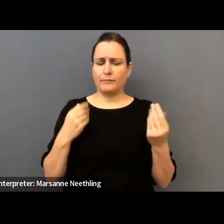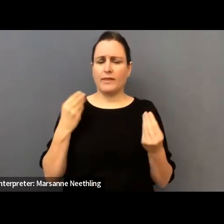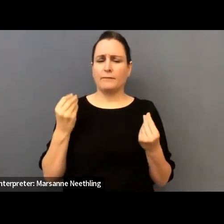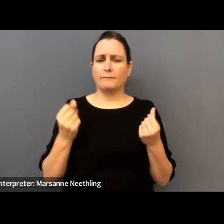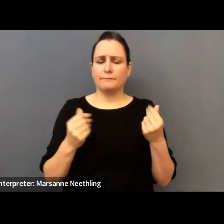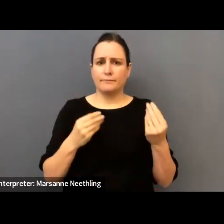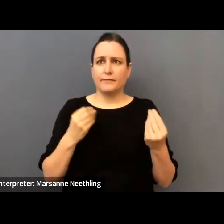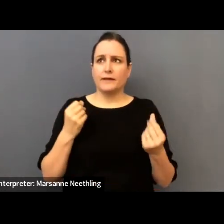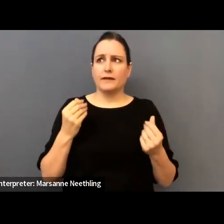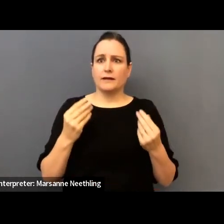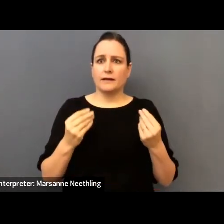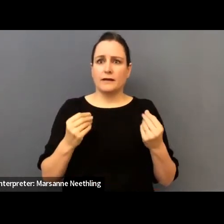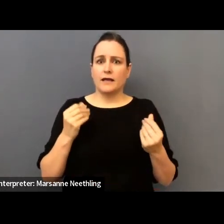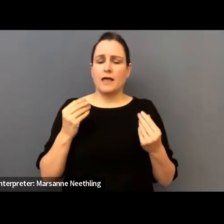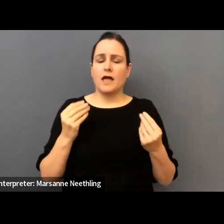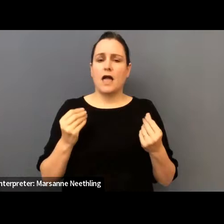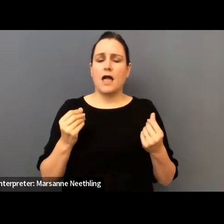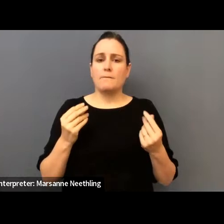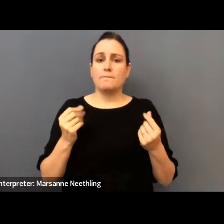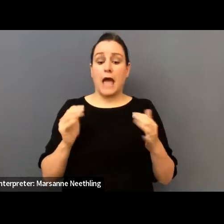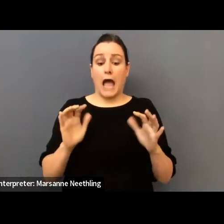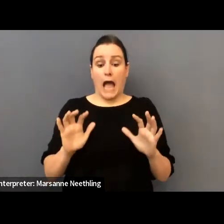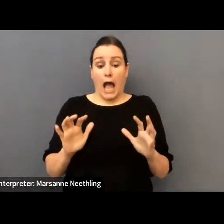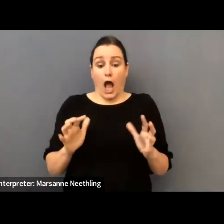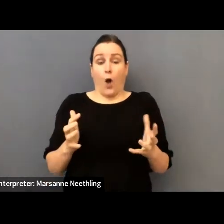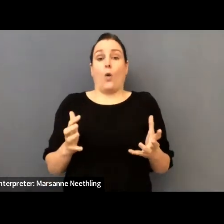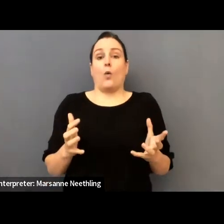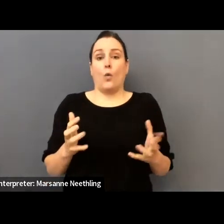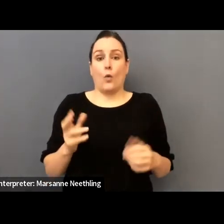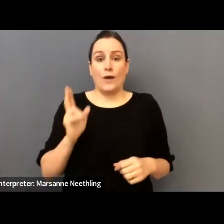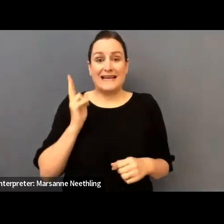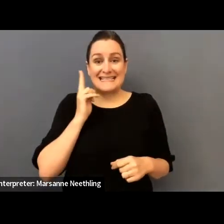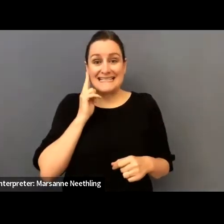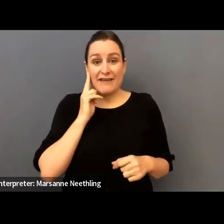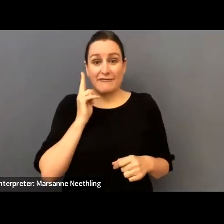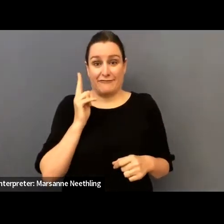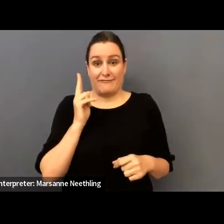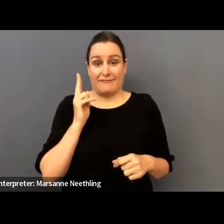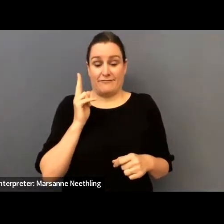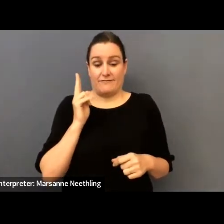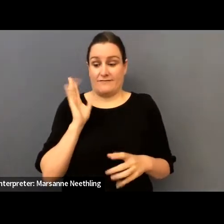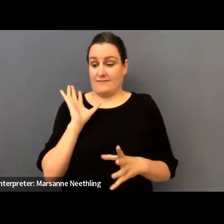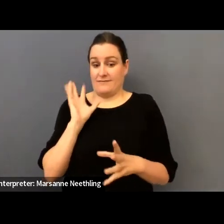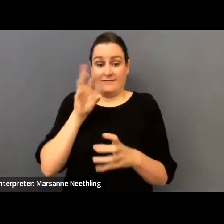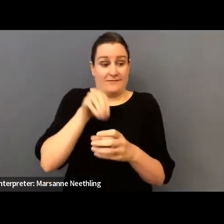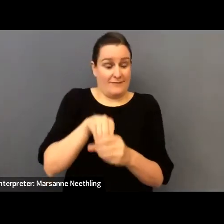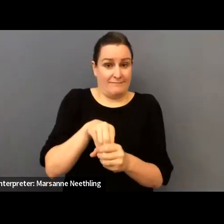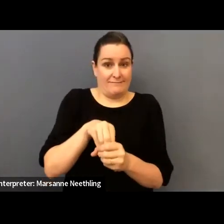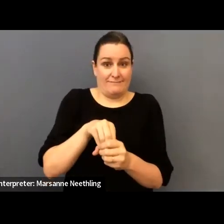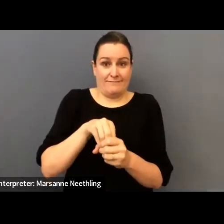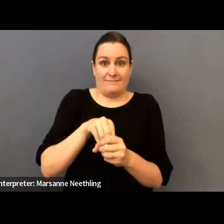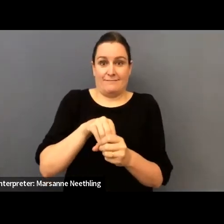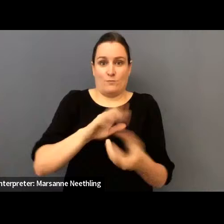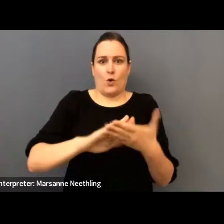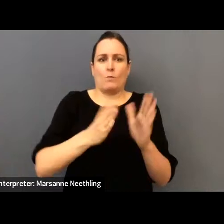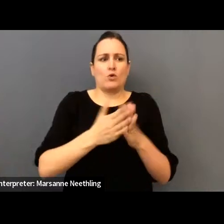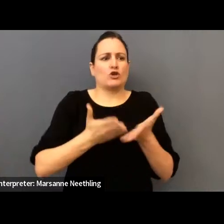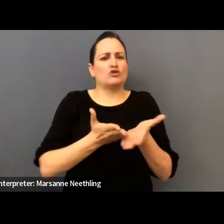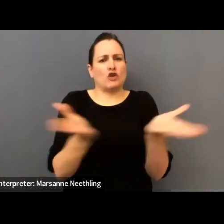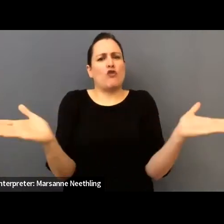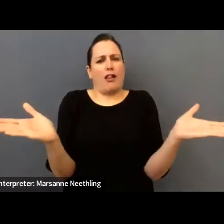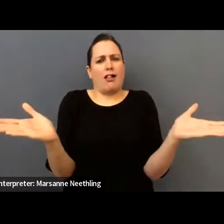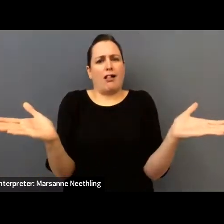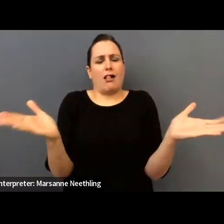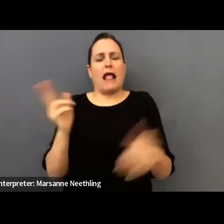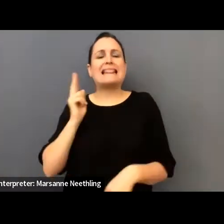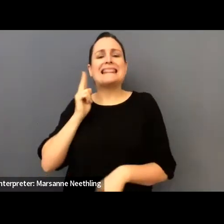issues about ensuring inclusion in South African society for the deaf person in